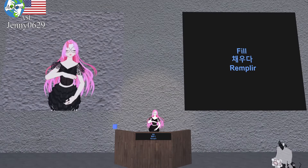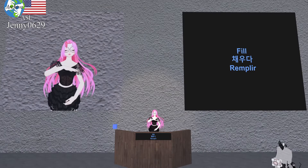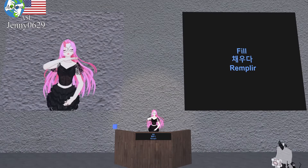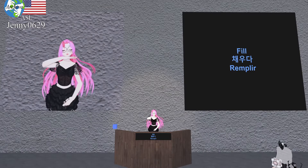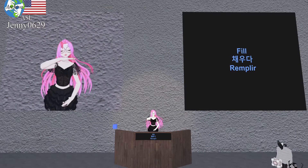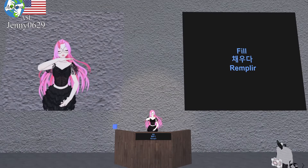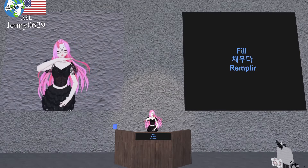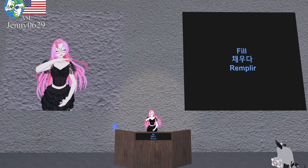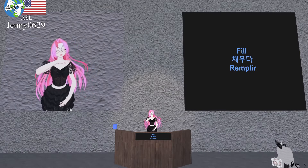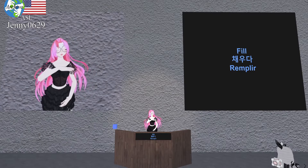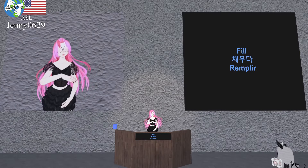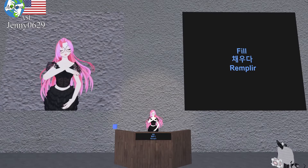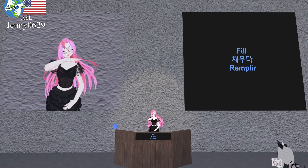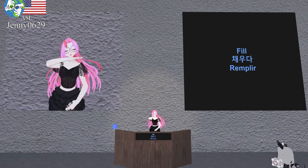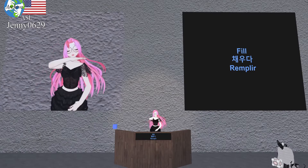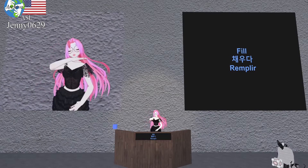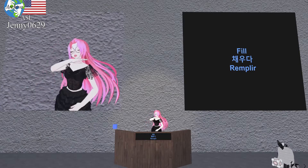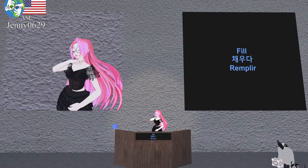this.